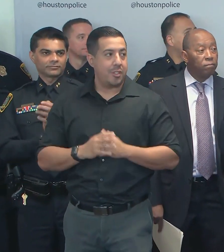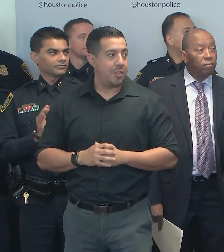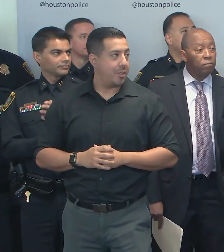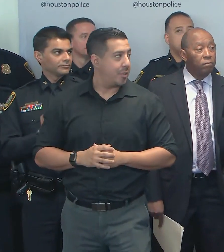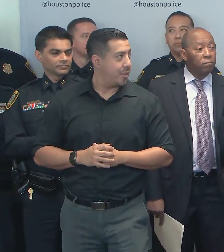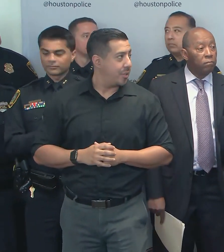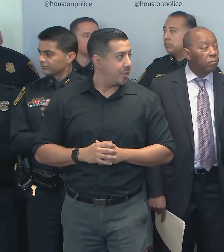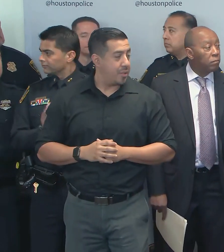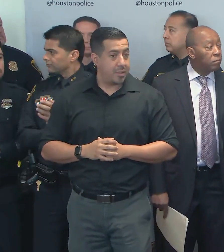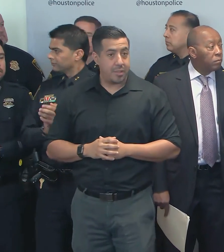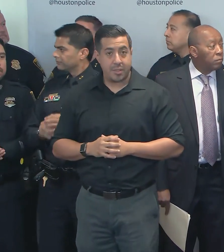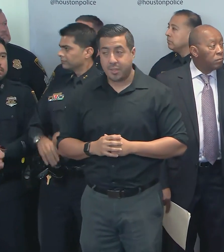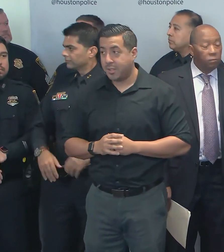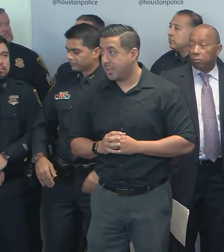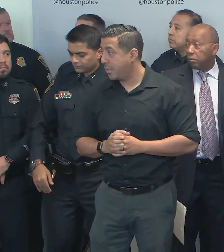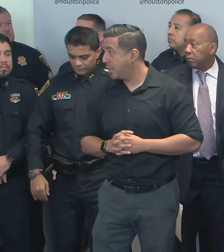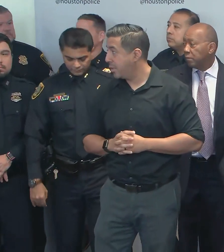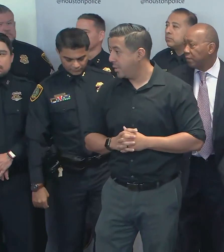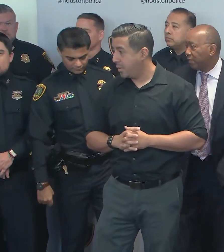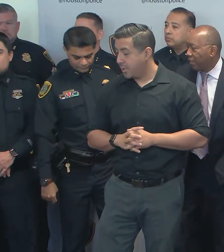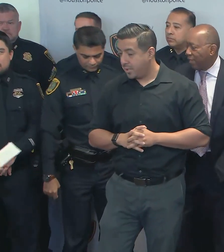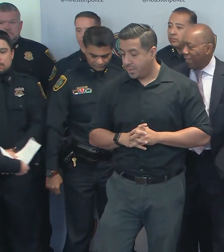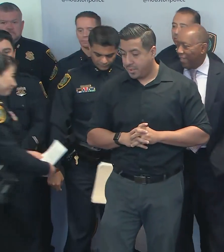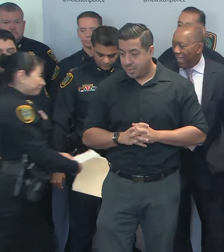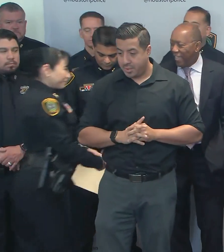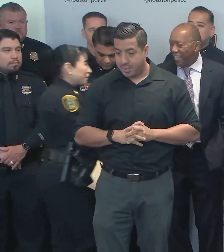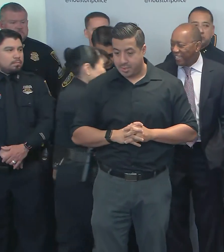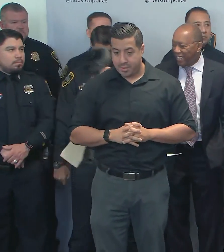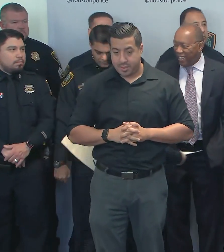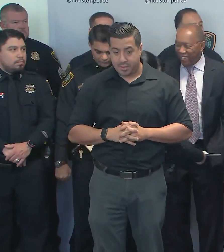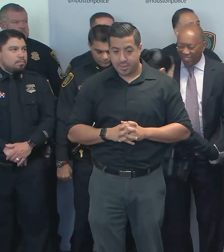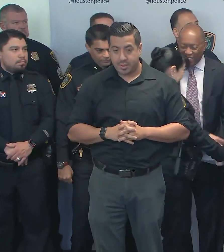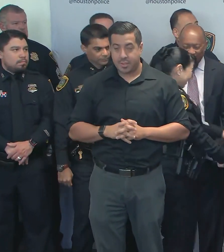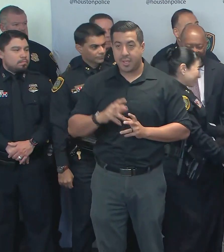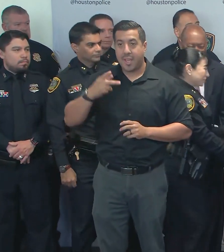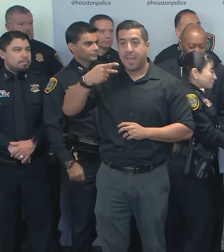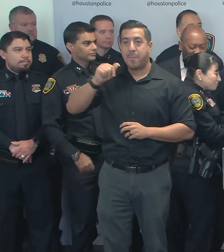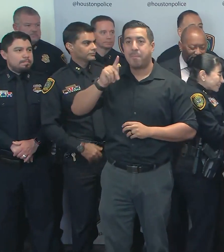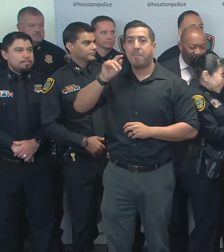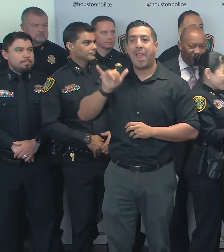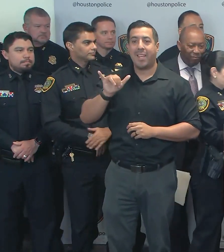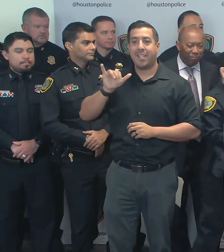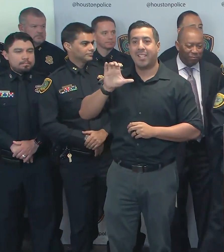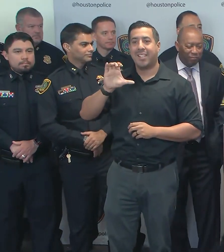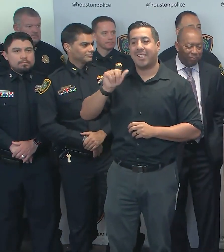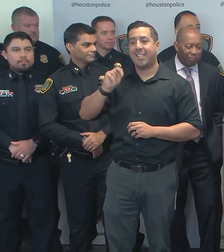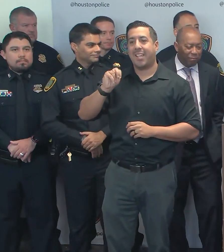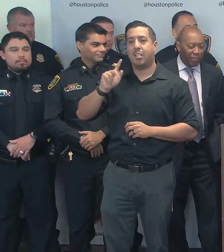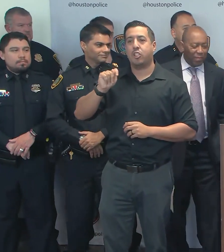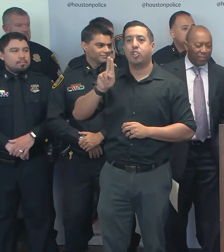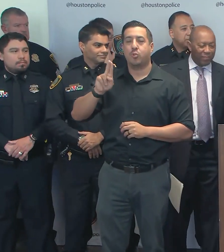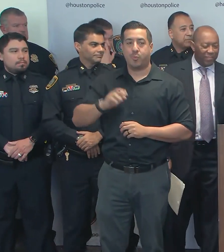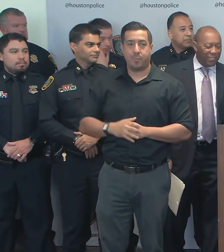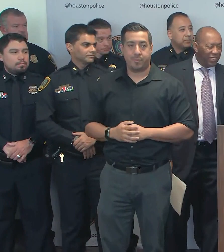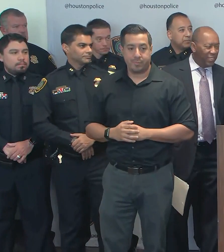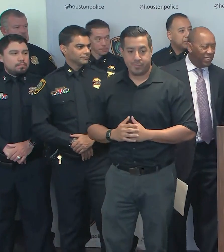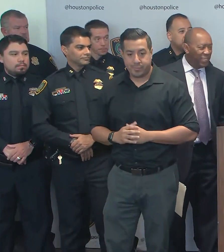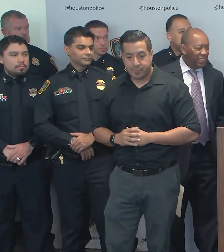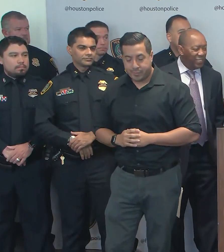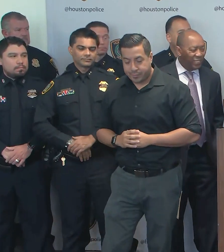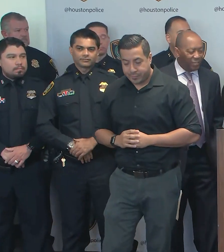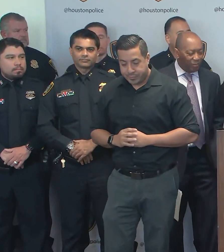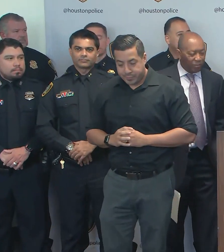Spanish speaker. Okay. Spanish Patty speaker? on? Yeah. Yes, Patty. Come on. Thank you. Assistant Chief Patty Cantu. Thank you, Chief Cantu.